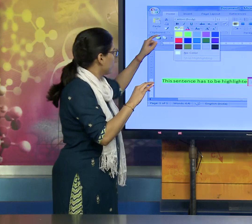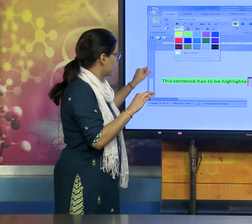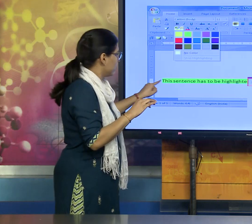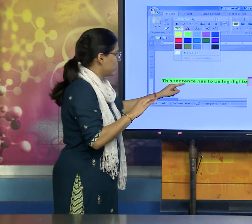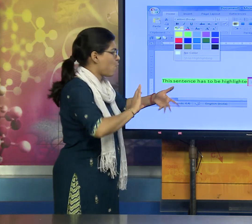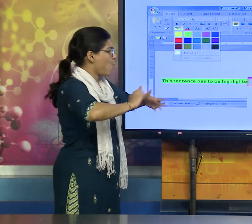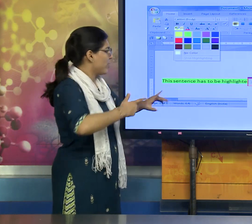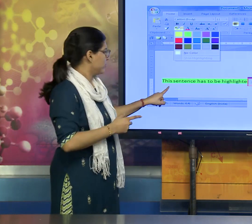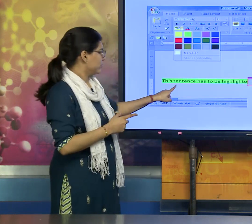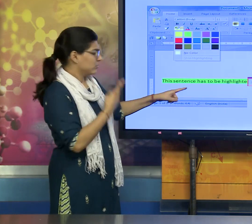the point where you want to